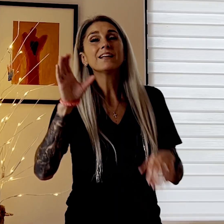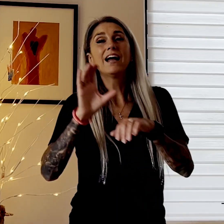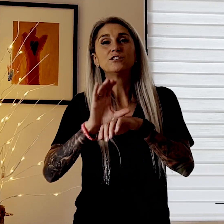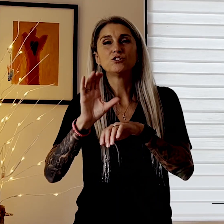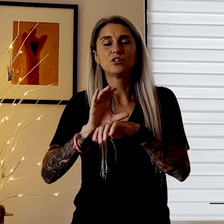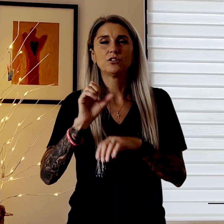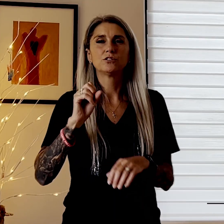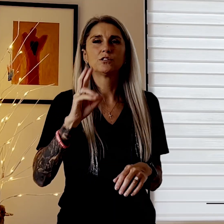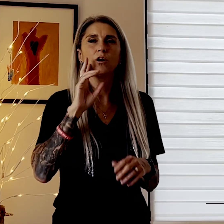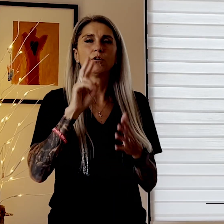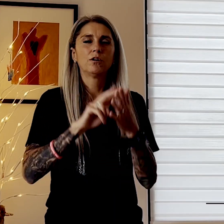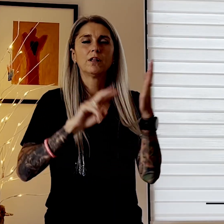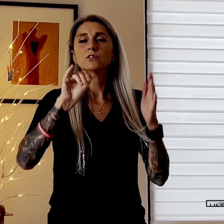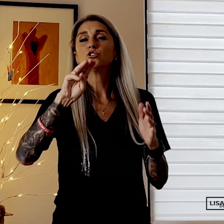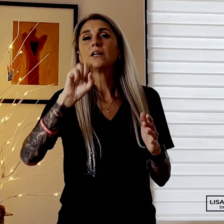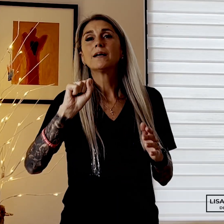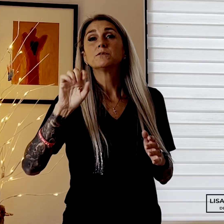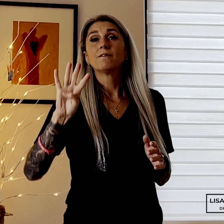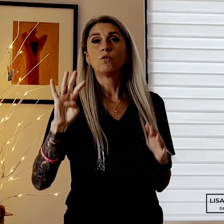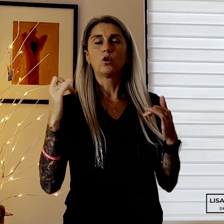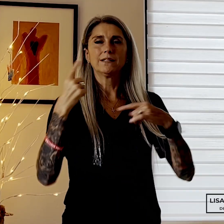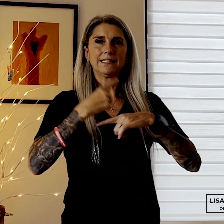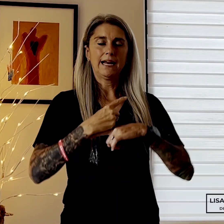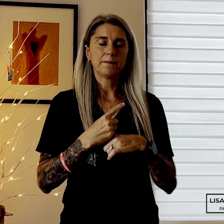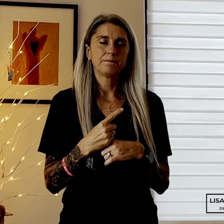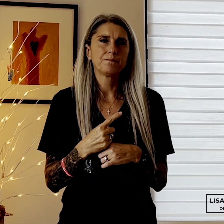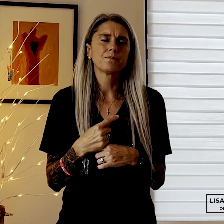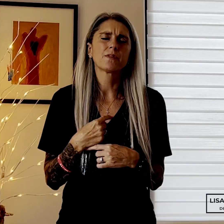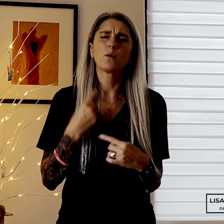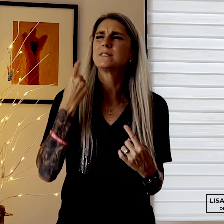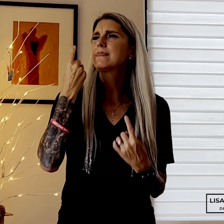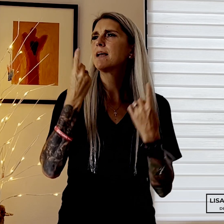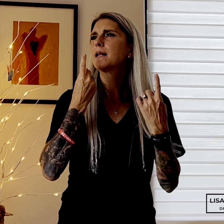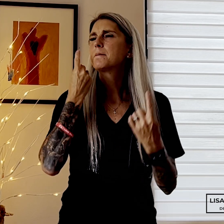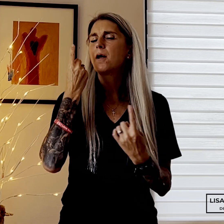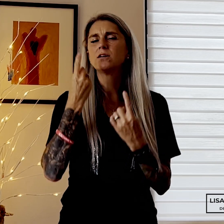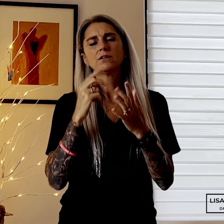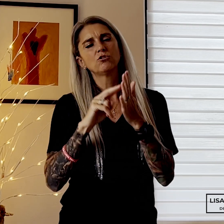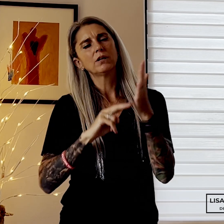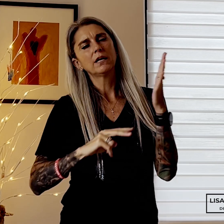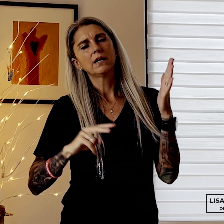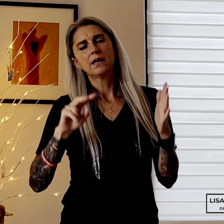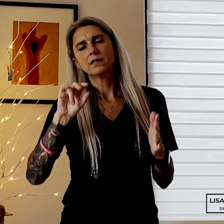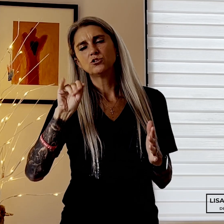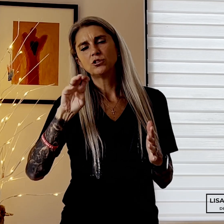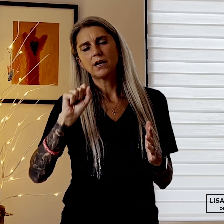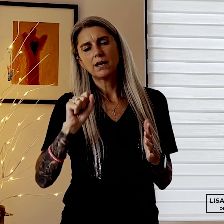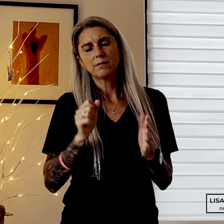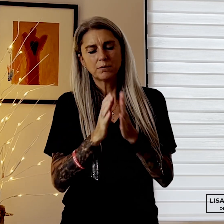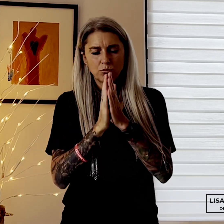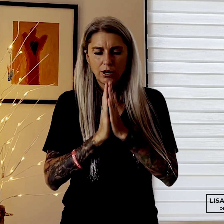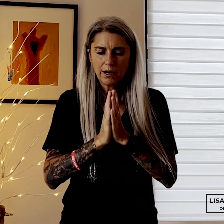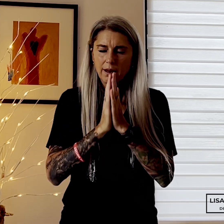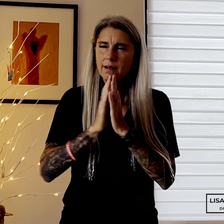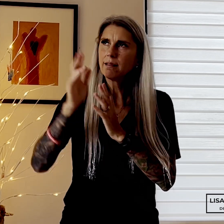Hey, church. So we're back in James 4 today. I was thinking about this as I'm reading in James and praying and listening to God